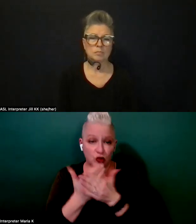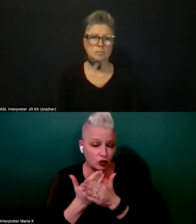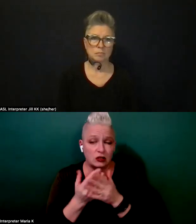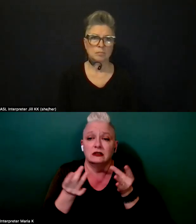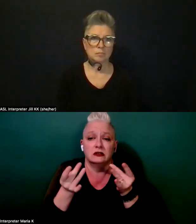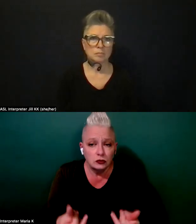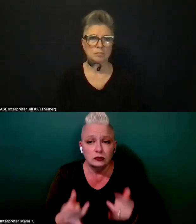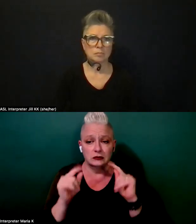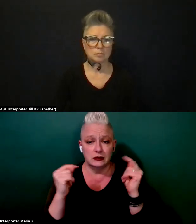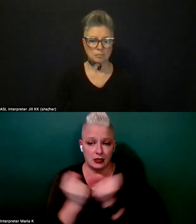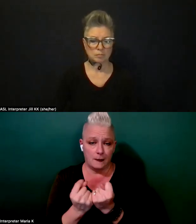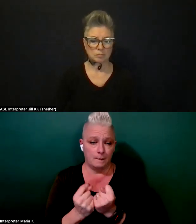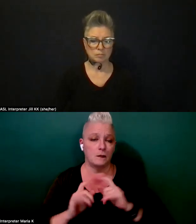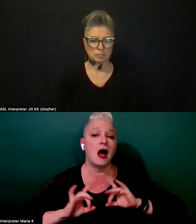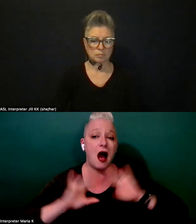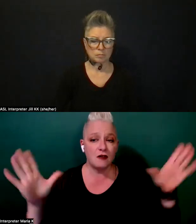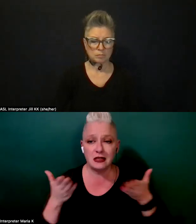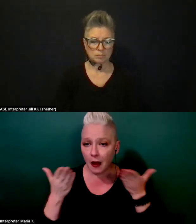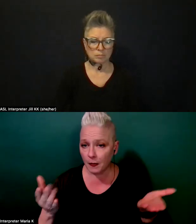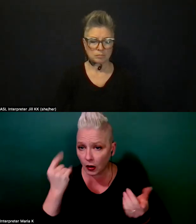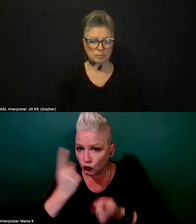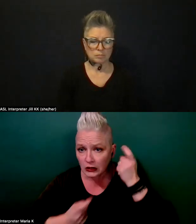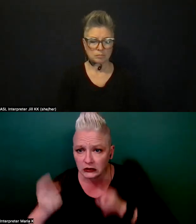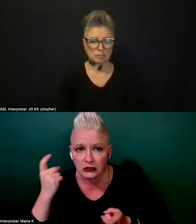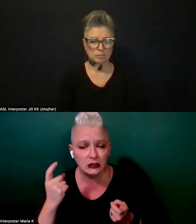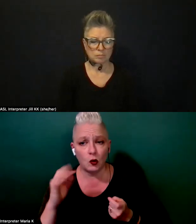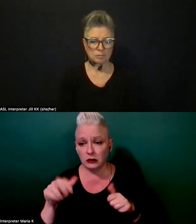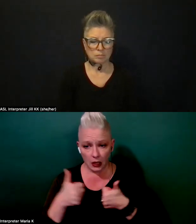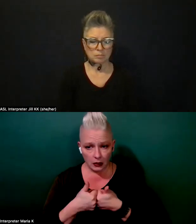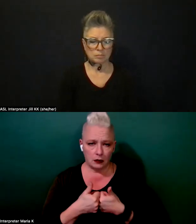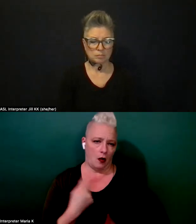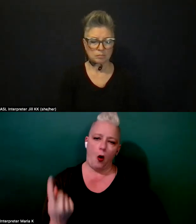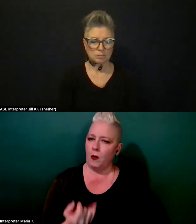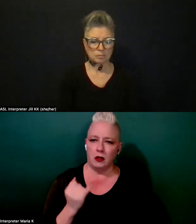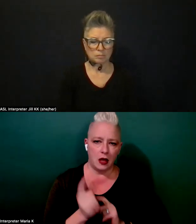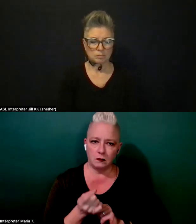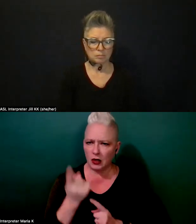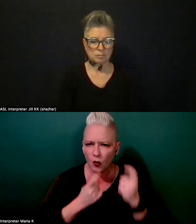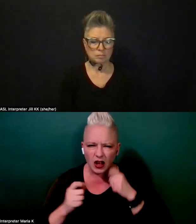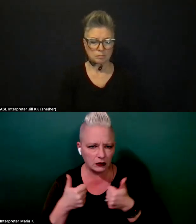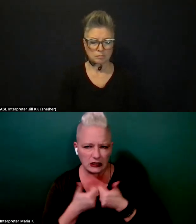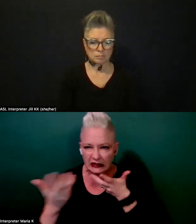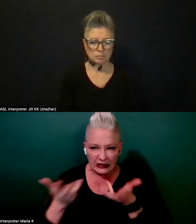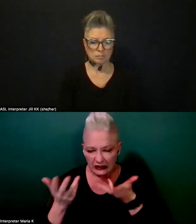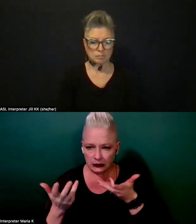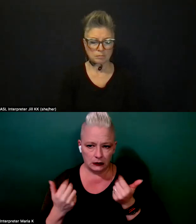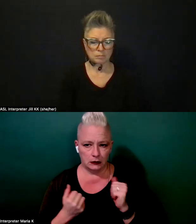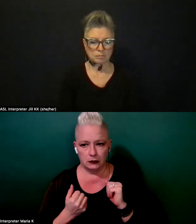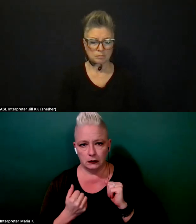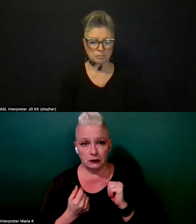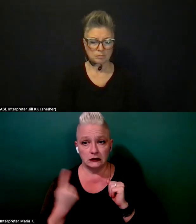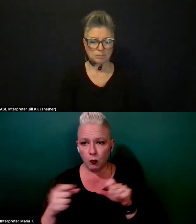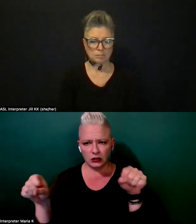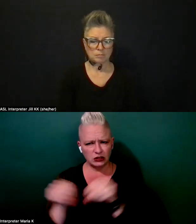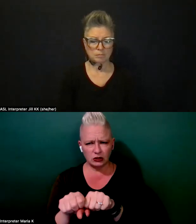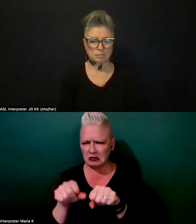team. Obviously, I'm around for questions. You mentioned challenges before. There's always last minute like questions and challenges of someone's shoe